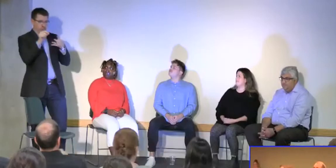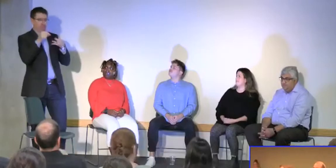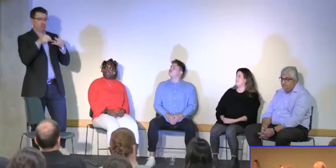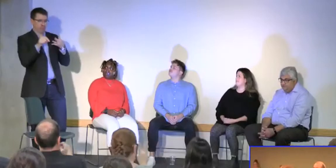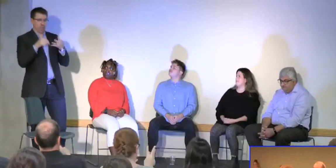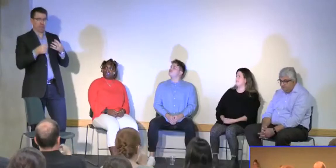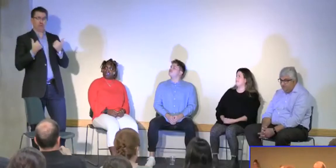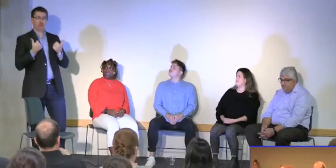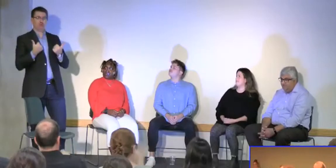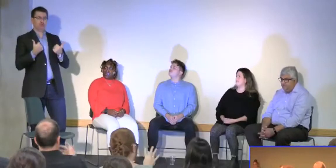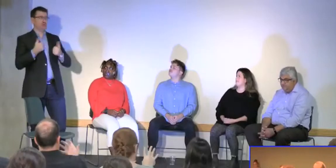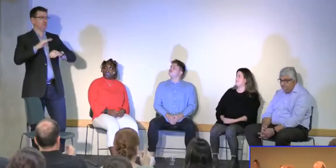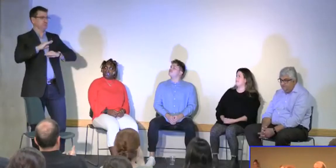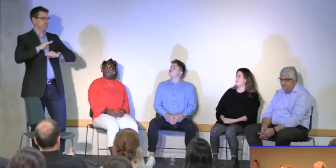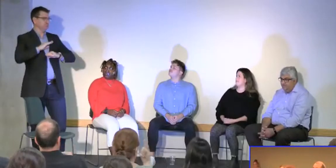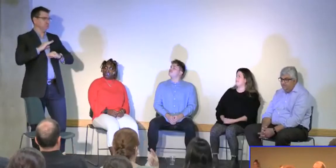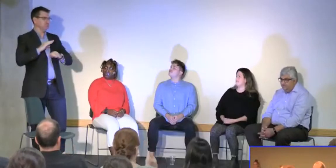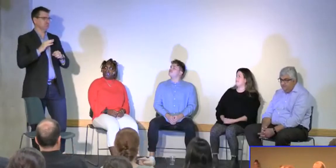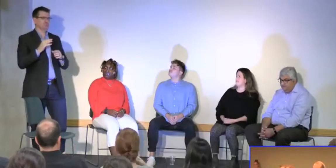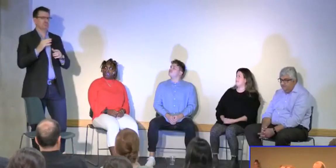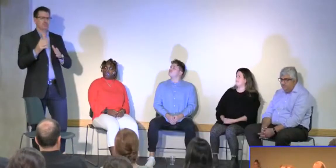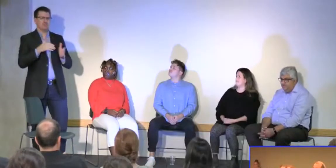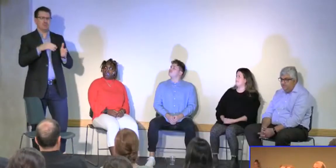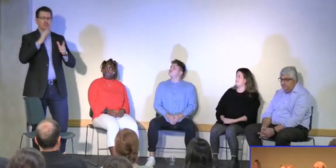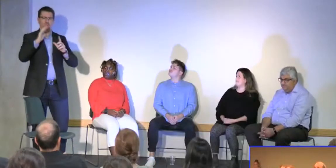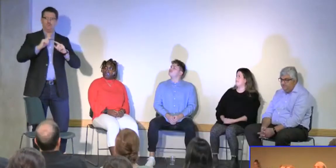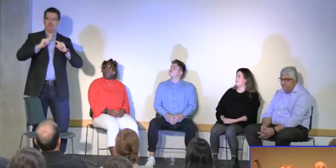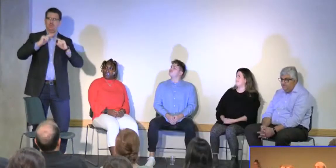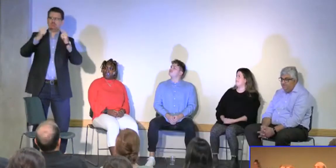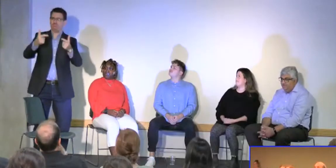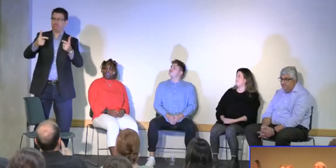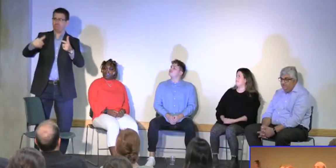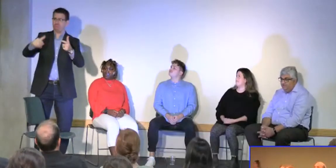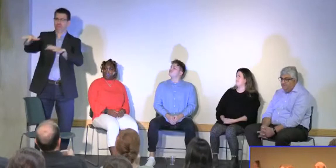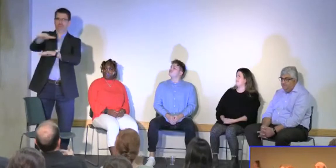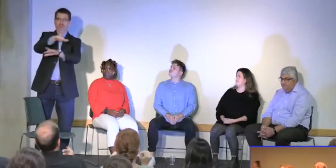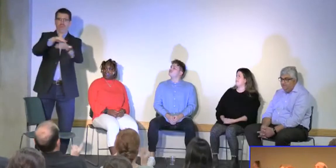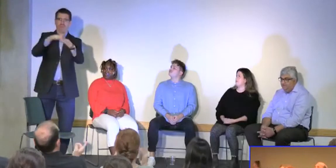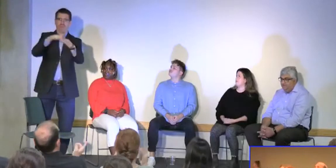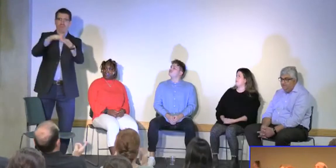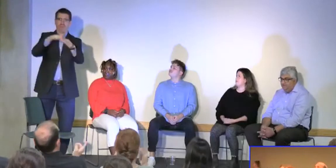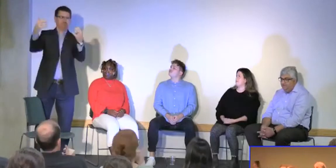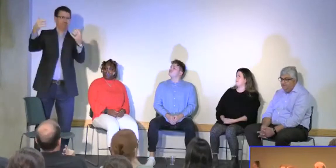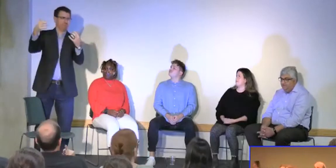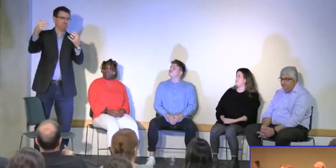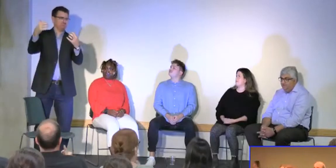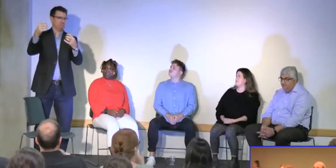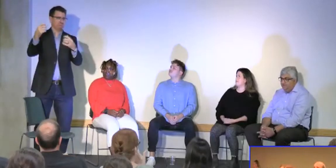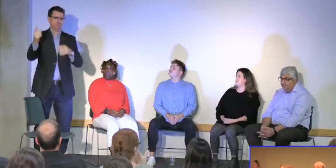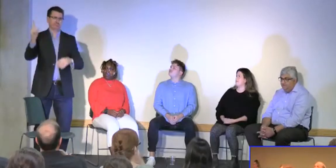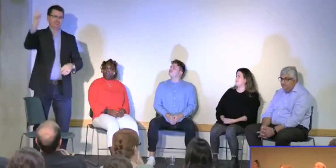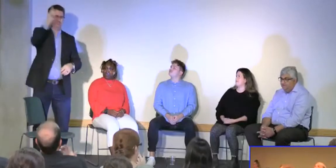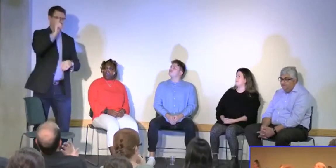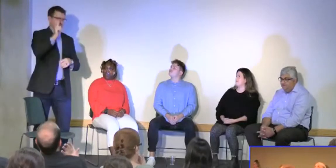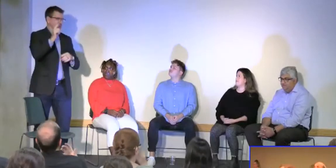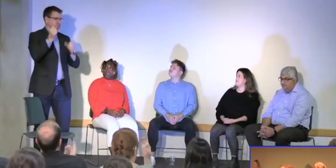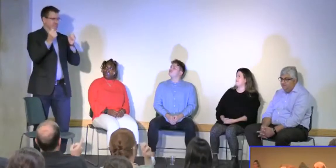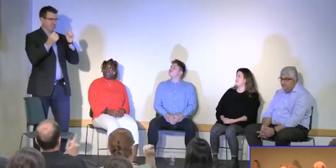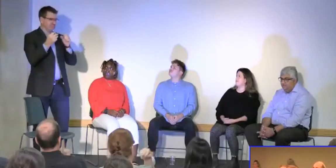and they'll be responding in kind with their answers. With the time we have after that, we're going to turn some time over to you to come